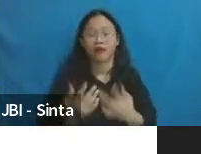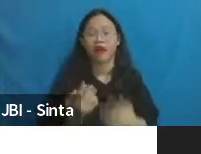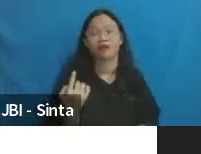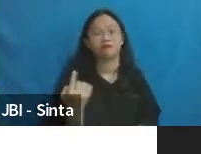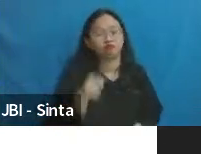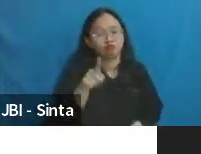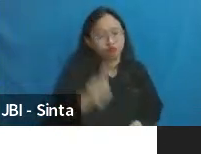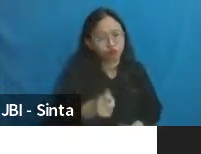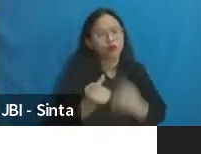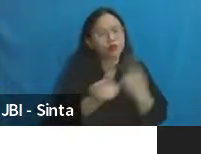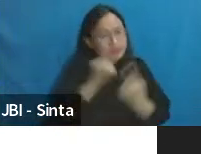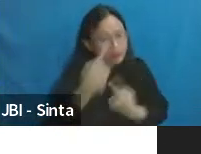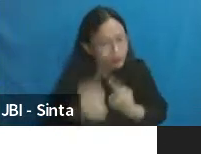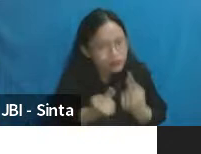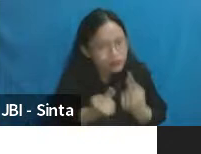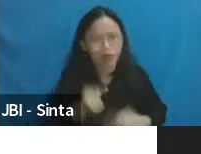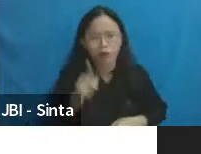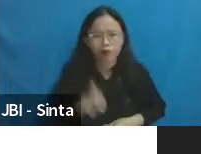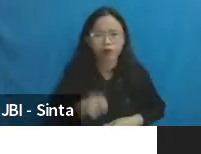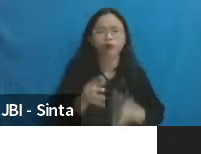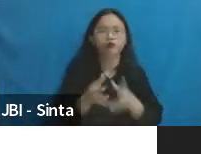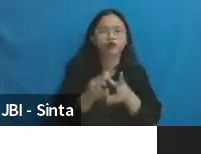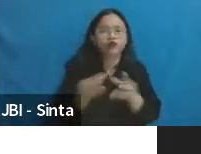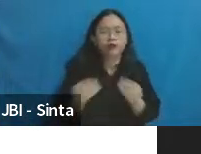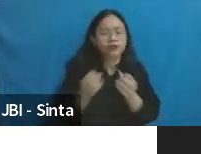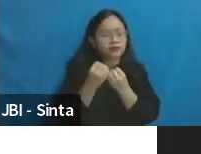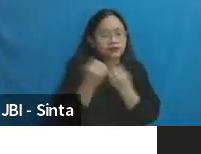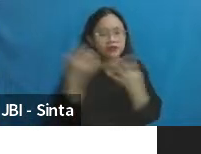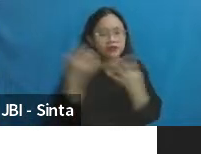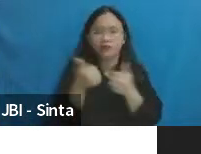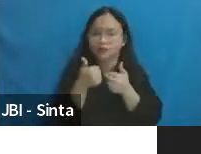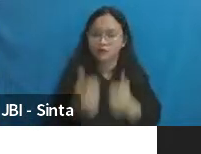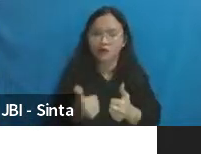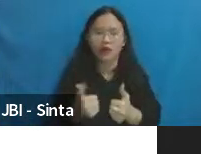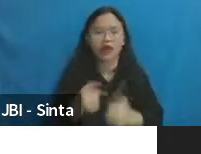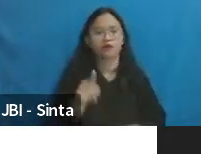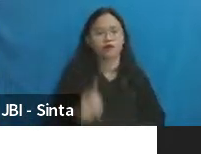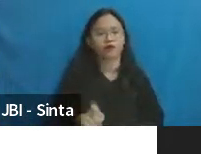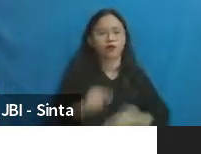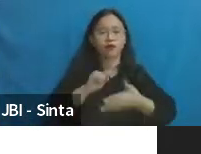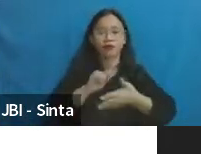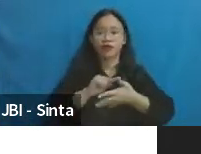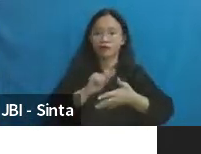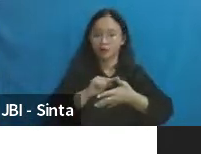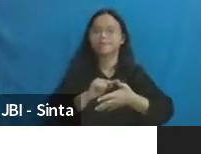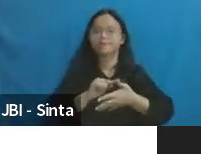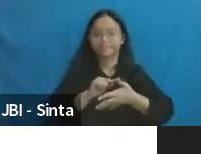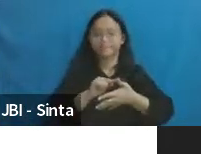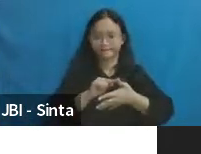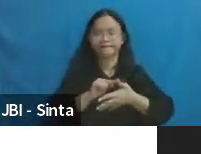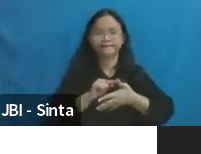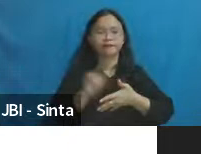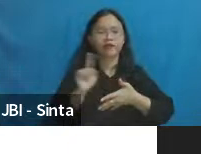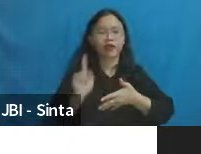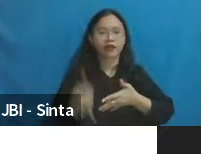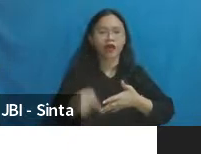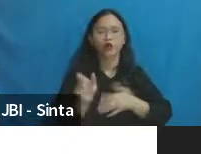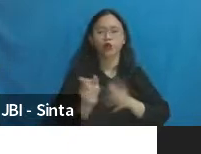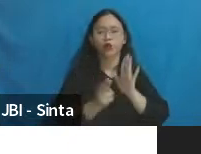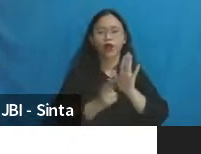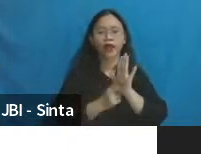expression. For the international community, we were looking at the UN High Commissioner,